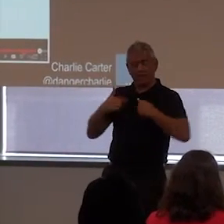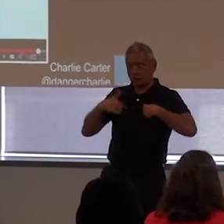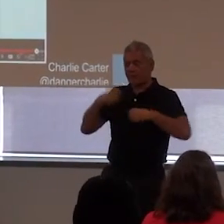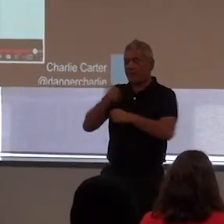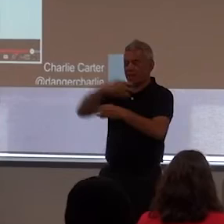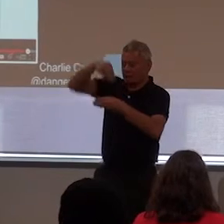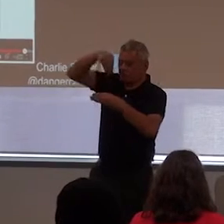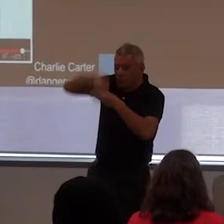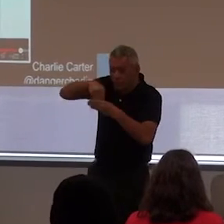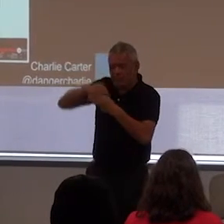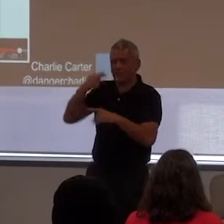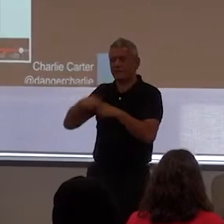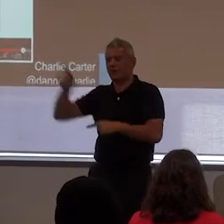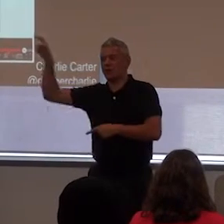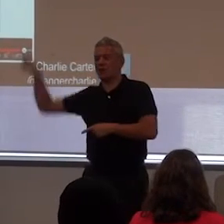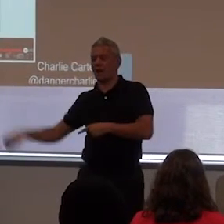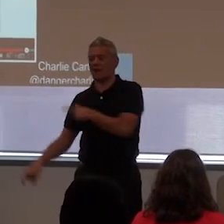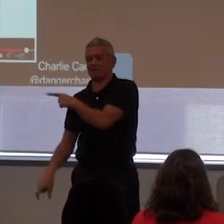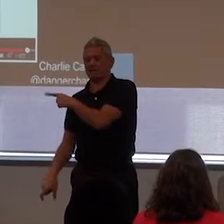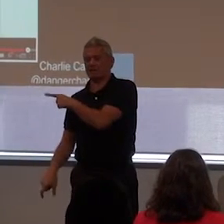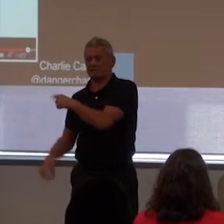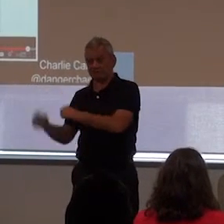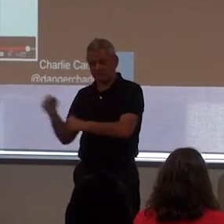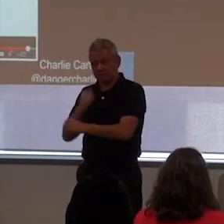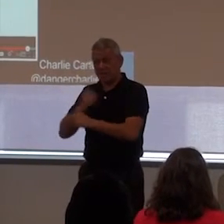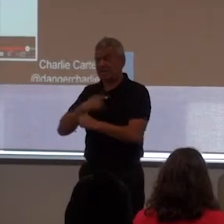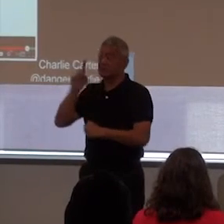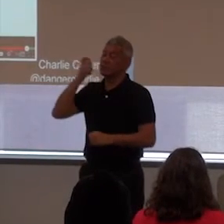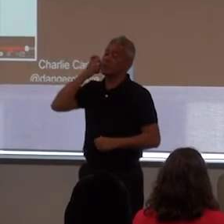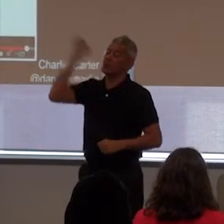clients? Our clients can be varied, and that's always important to think about.